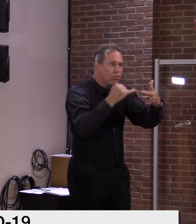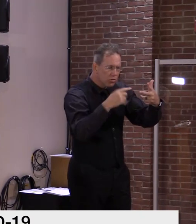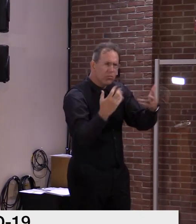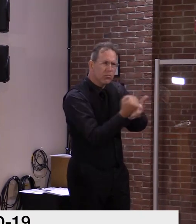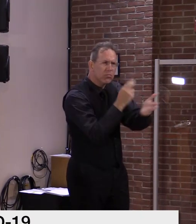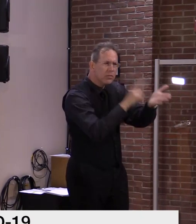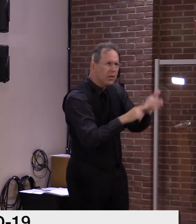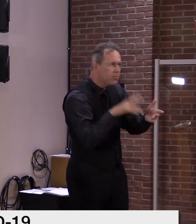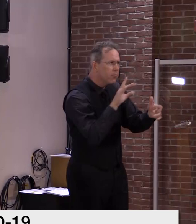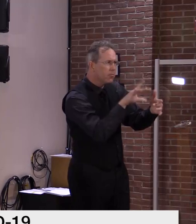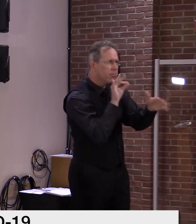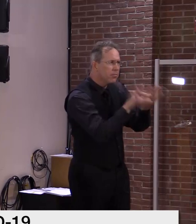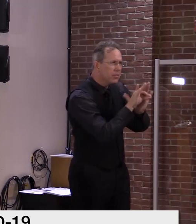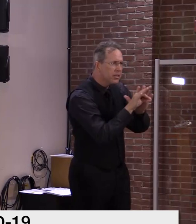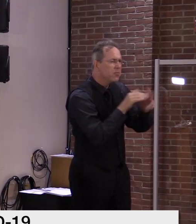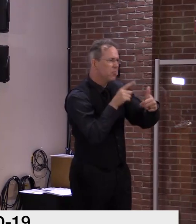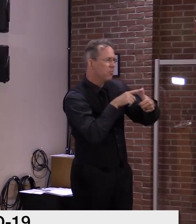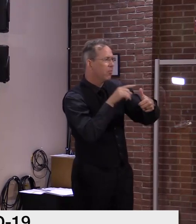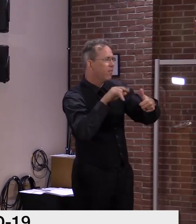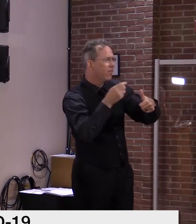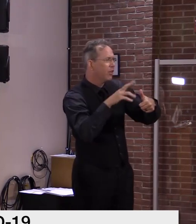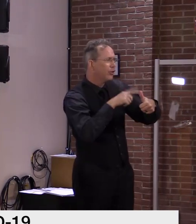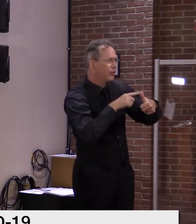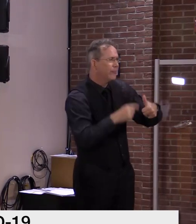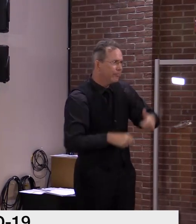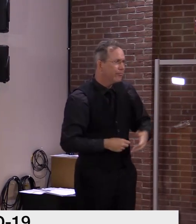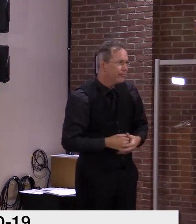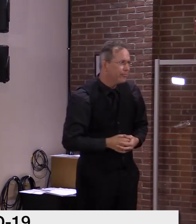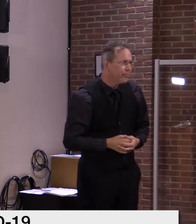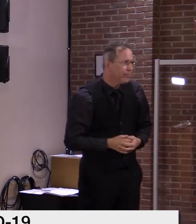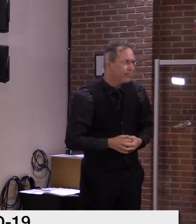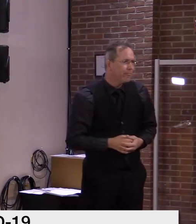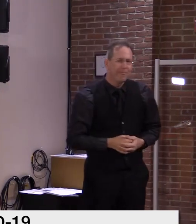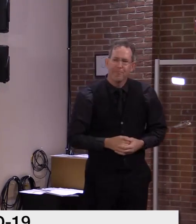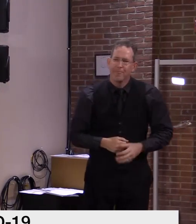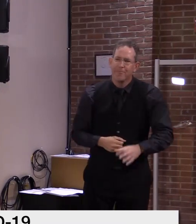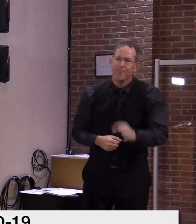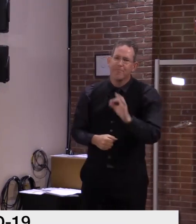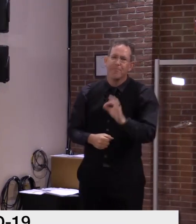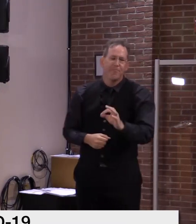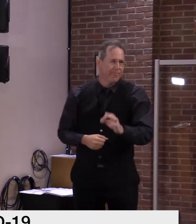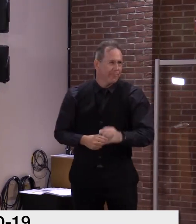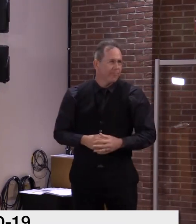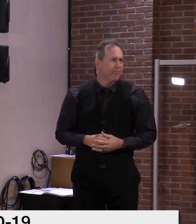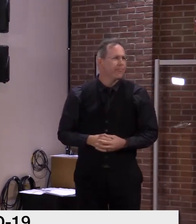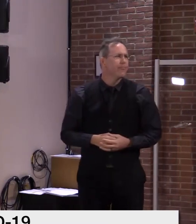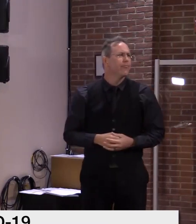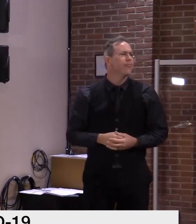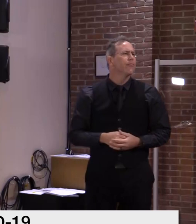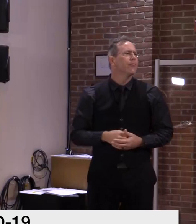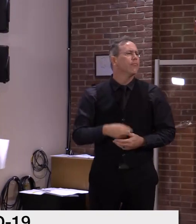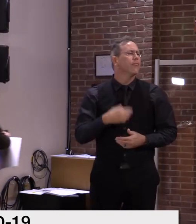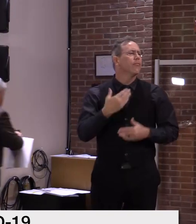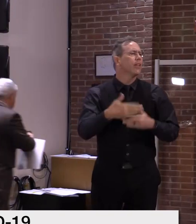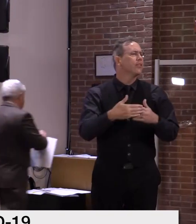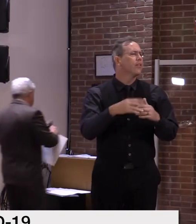on Thursday. Okay, thank you. Okay. Guy Page, Chronicle of the Vermont State